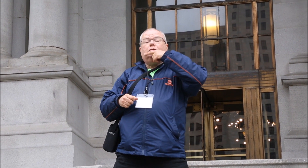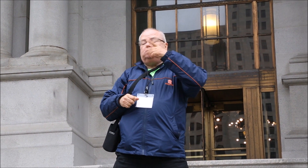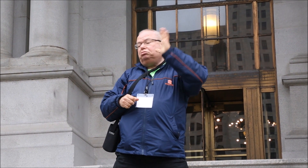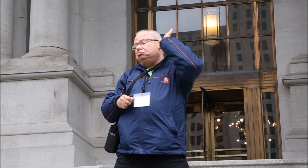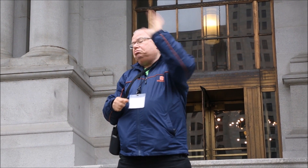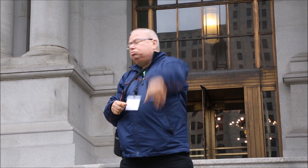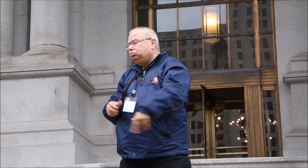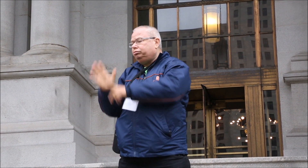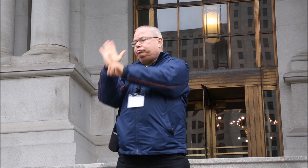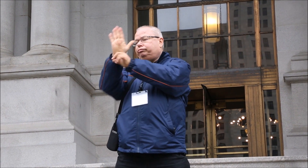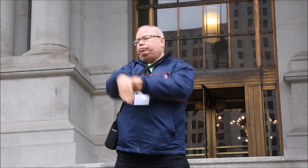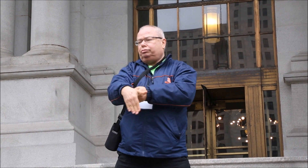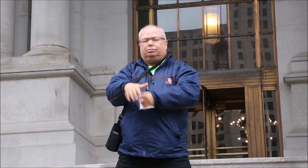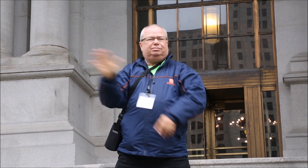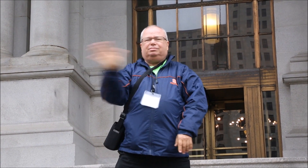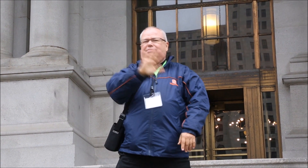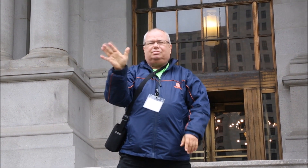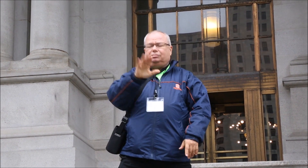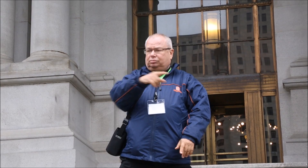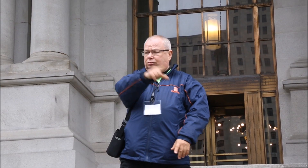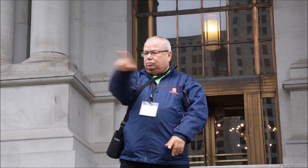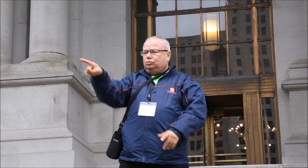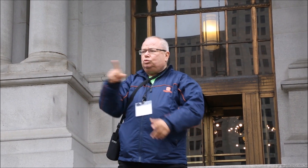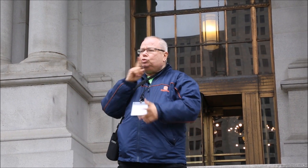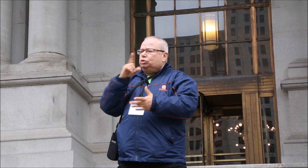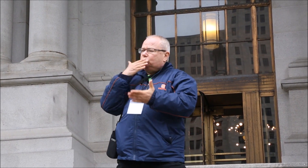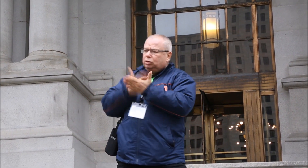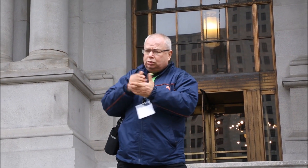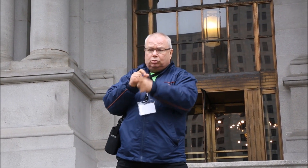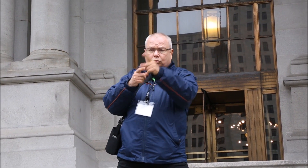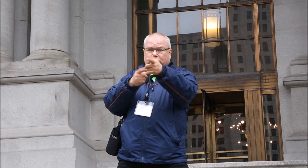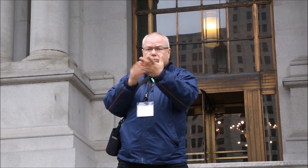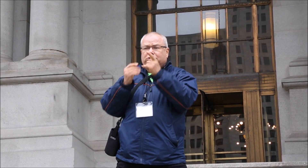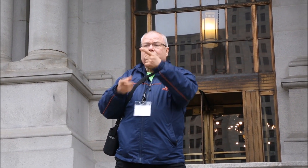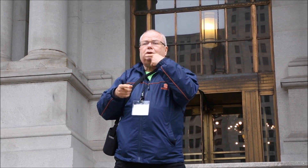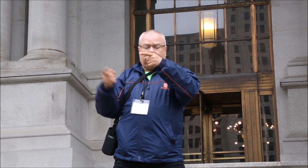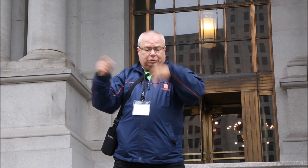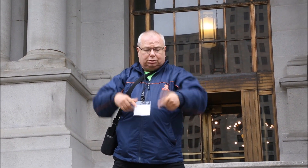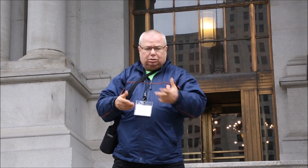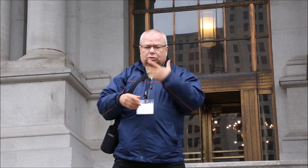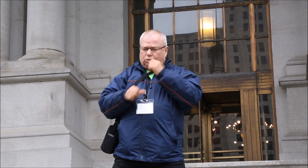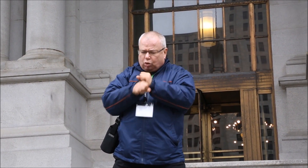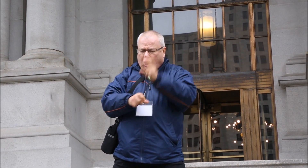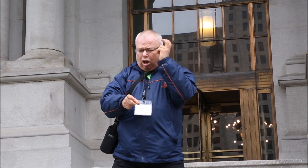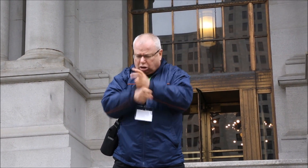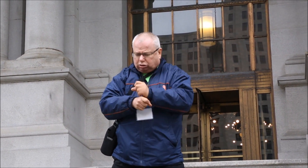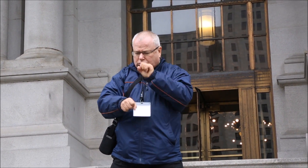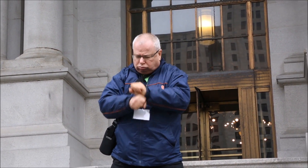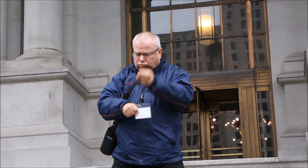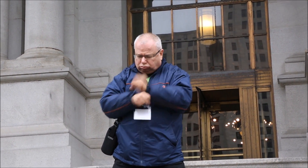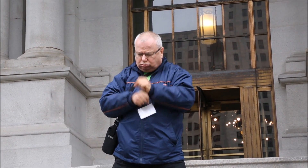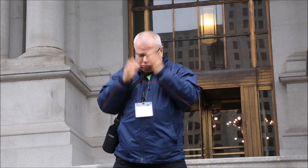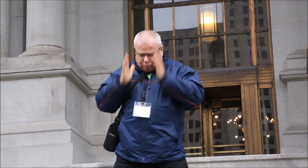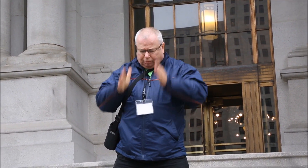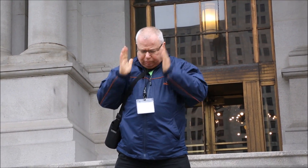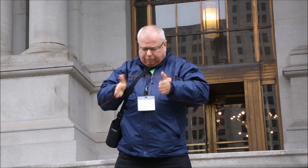state to make sure that there are laws put in place to support our needs. We need interpreters, and still, we